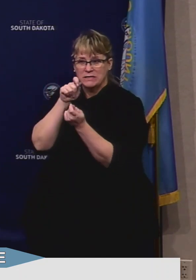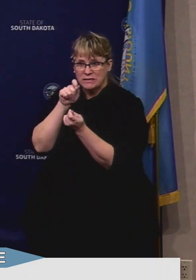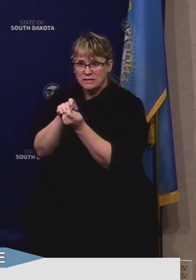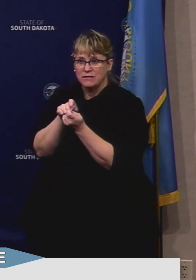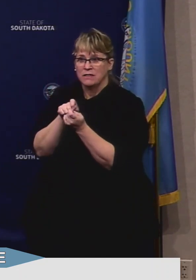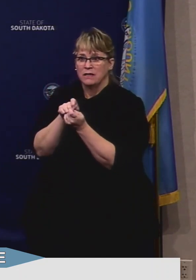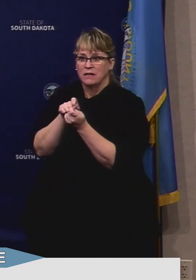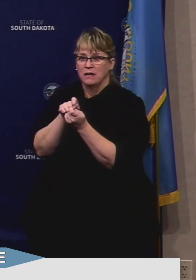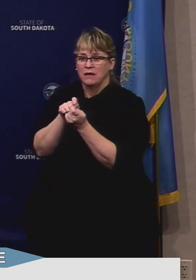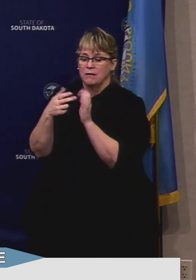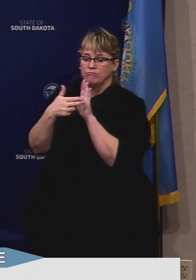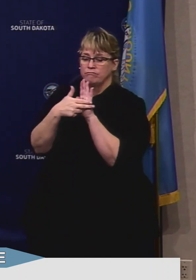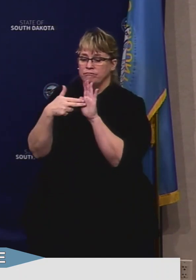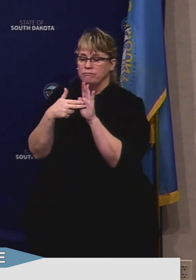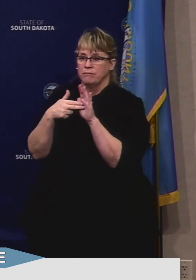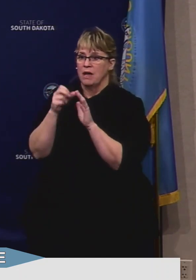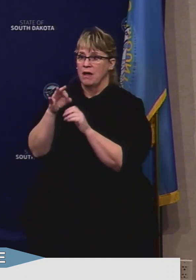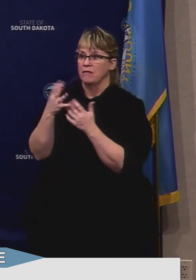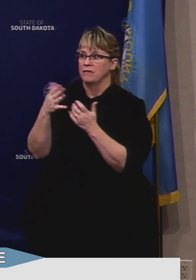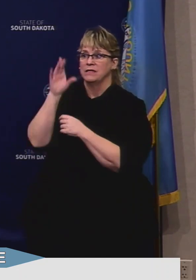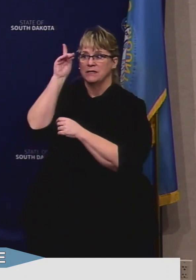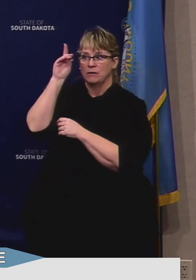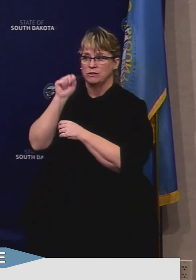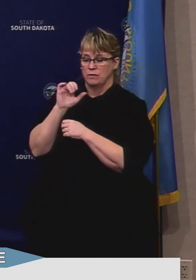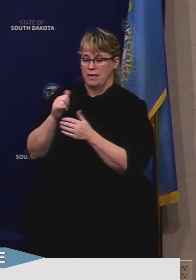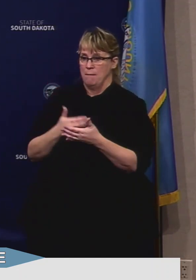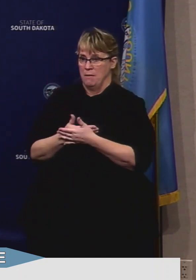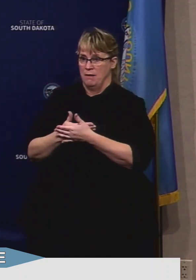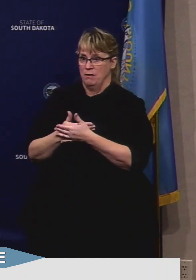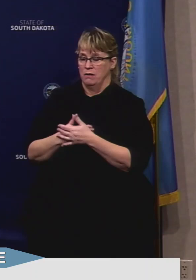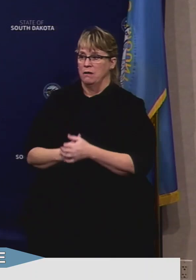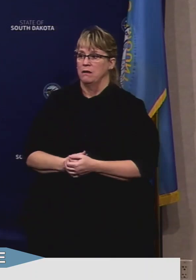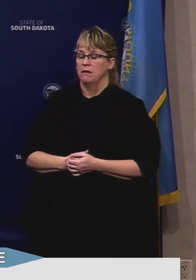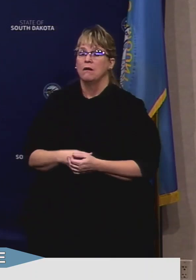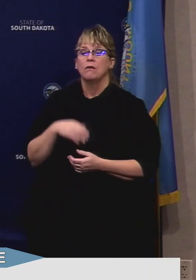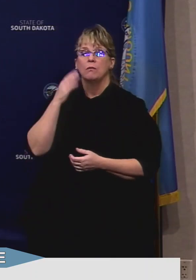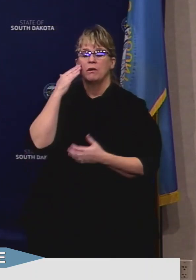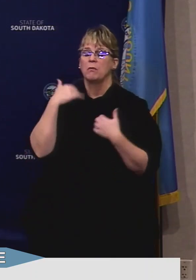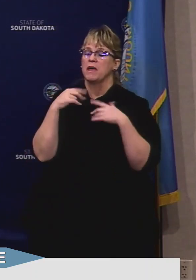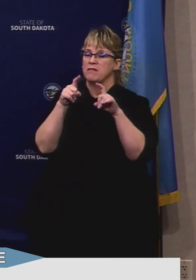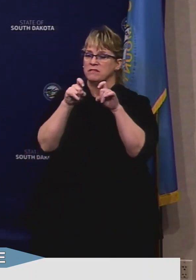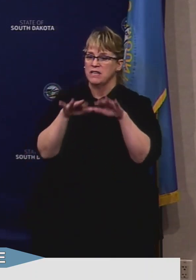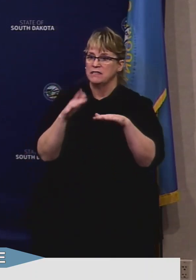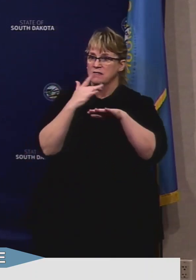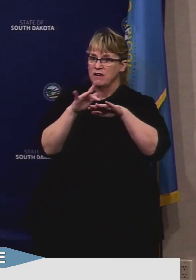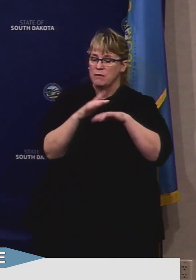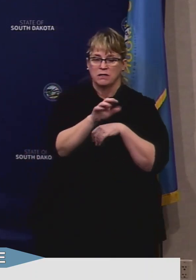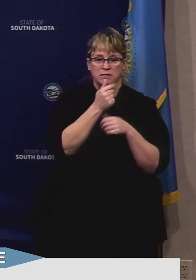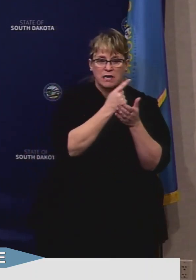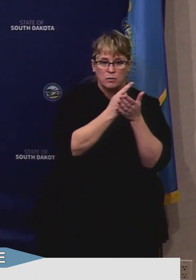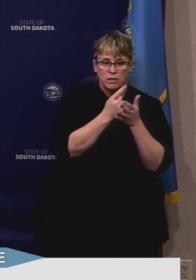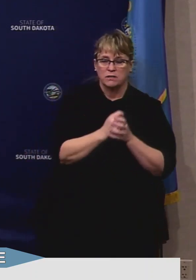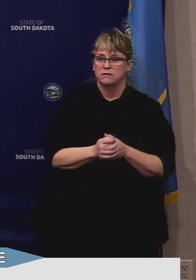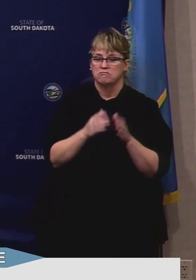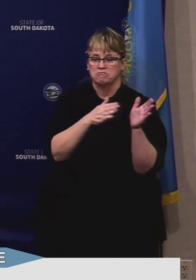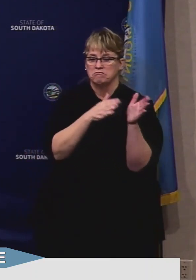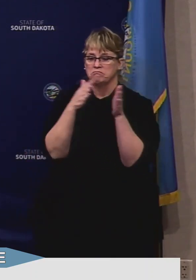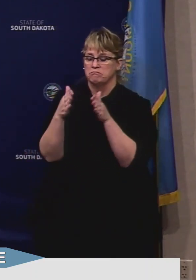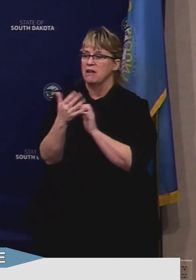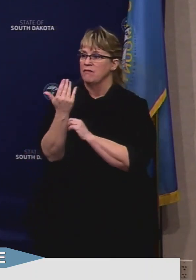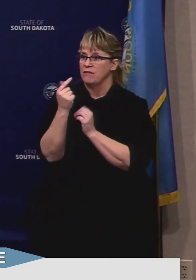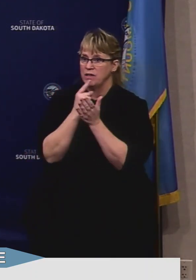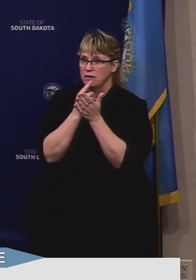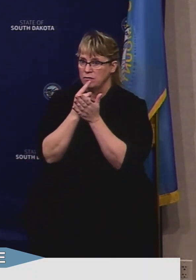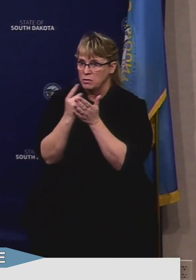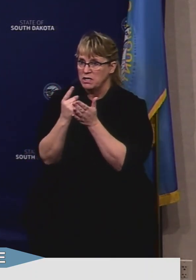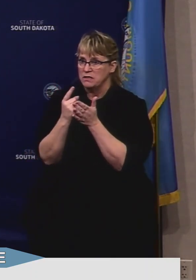because of the sole diagnosis of Down syndrome in that baby. We know there are tests available at 10 weeks along, also another test that's available at